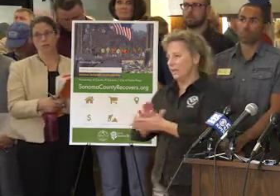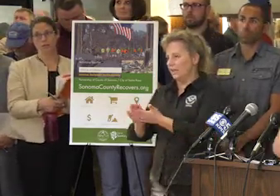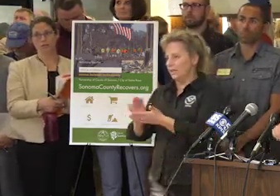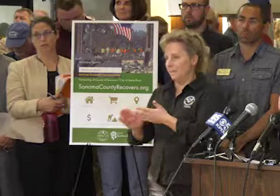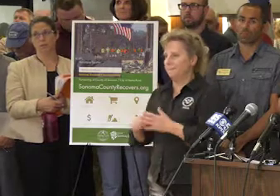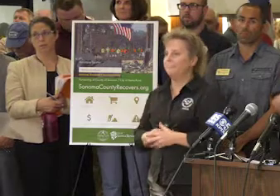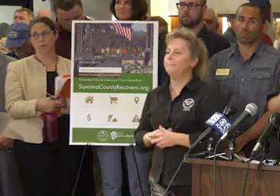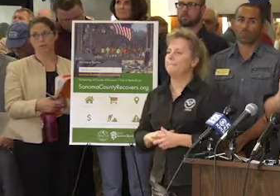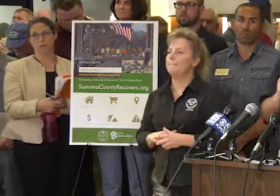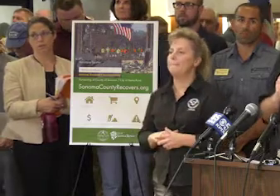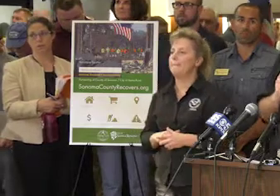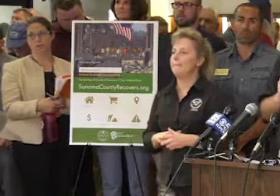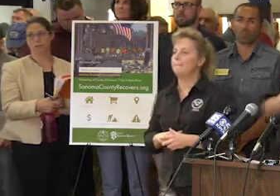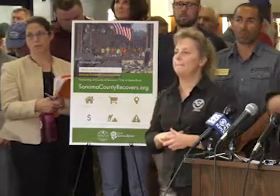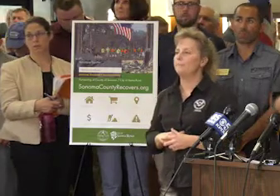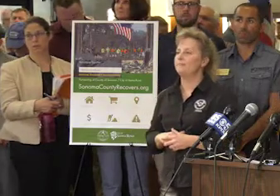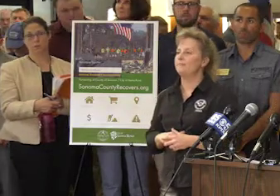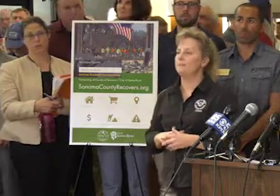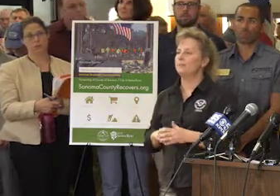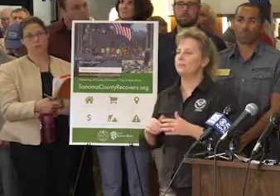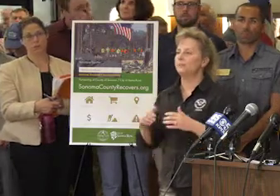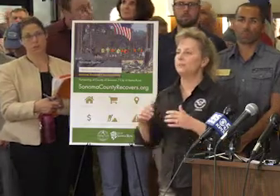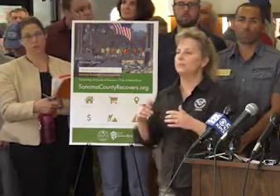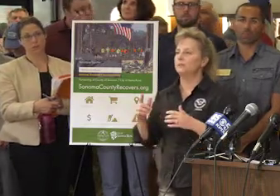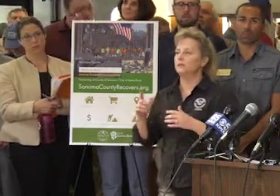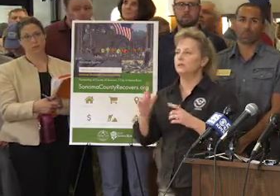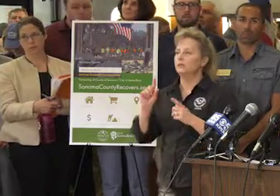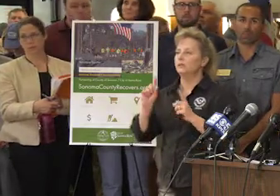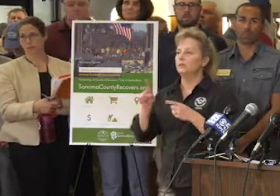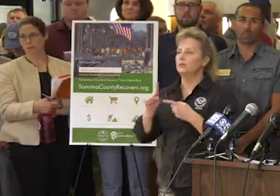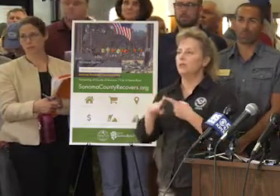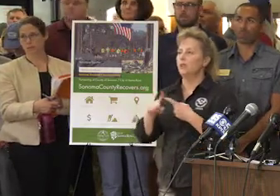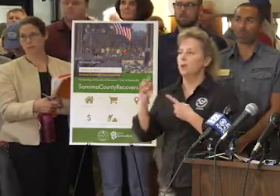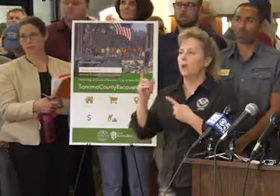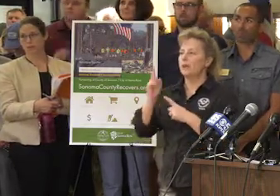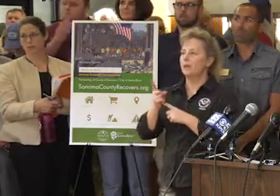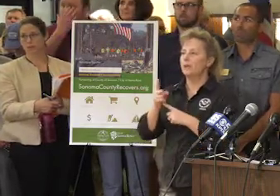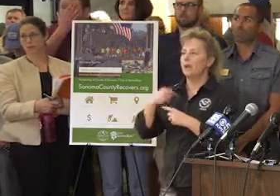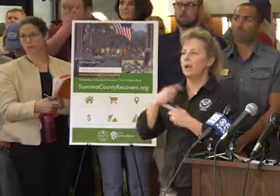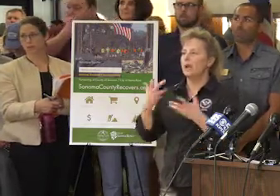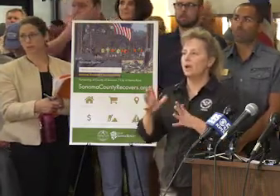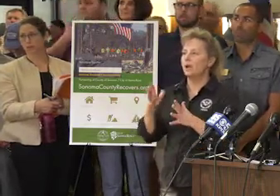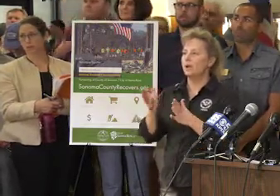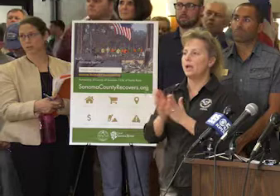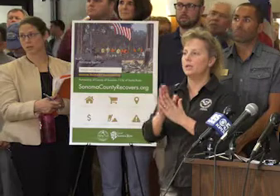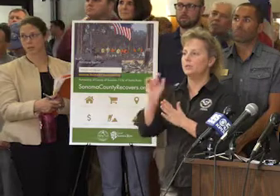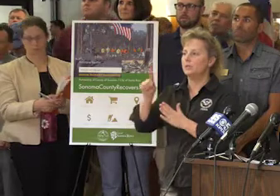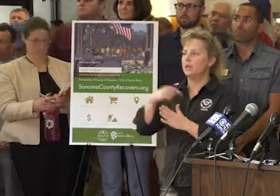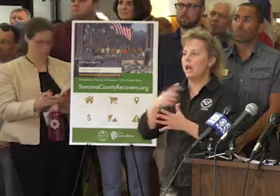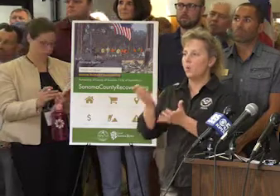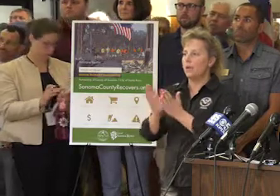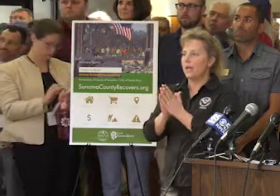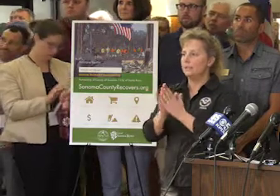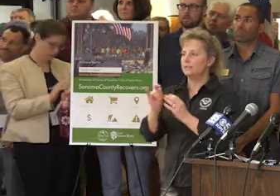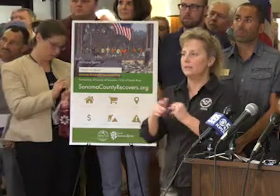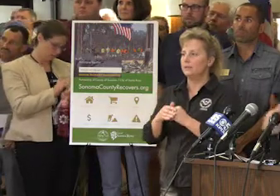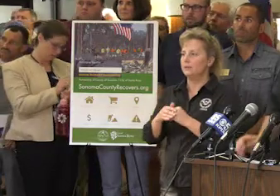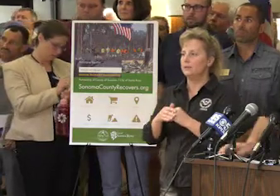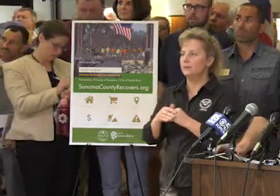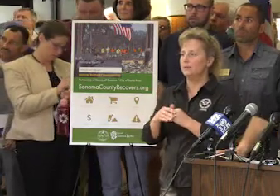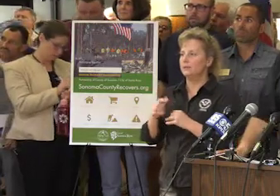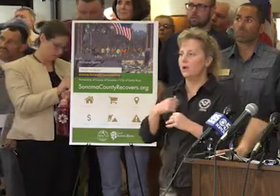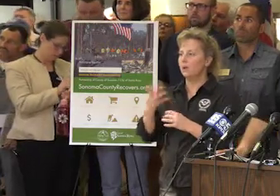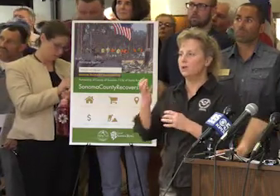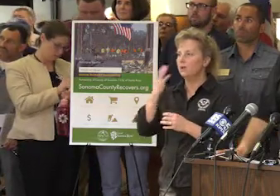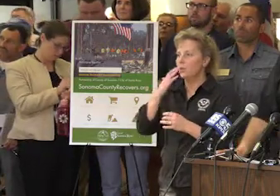concluded. Who was the we're next gonna, So we're going to go to the gentlewoman in the wait, we're going to go, sir, I'm going to hang